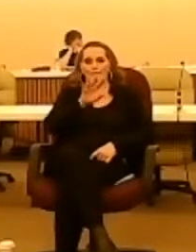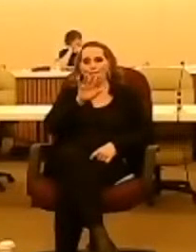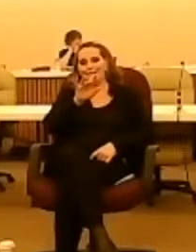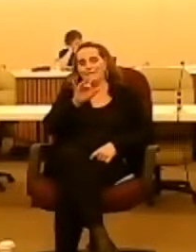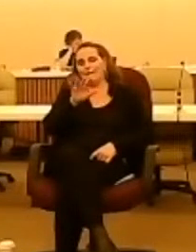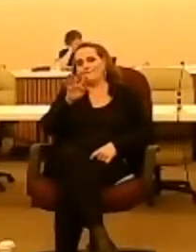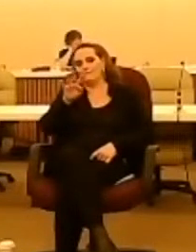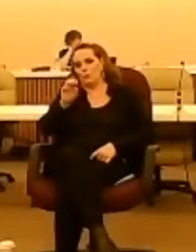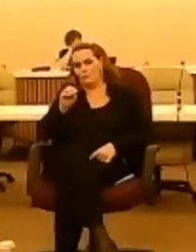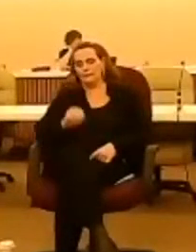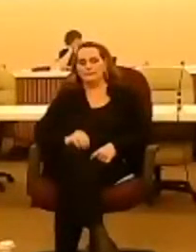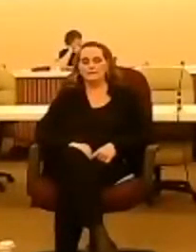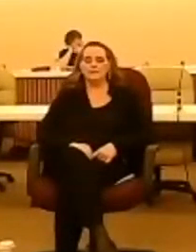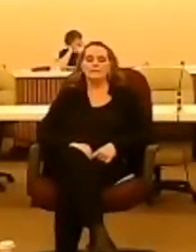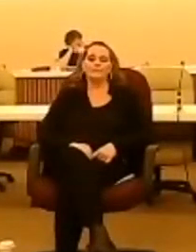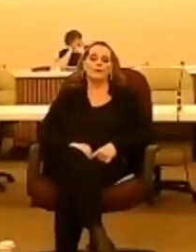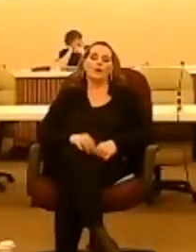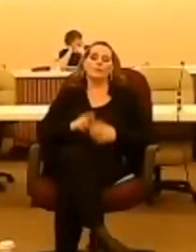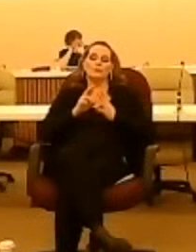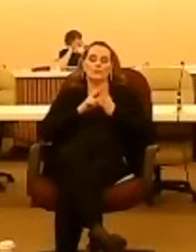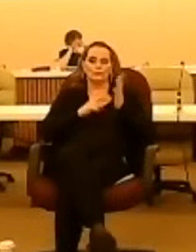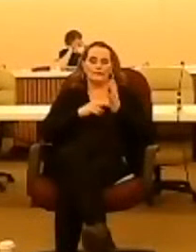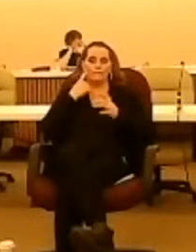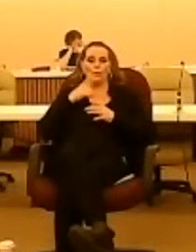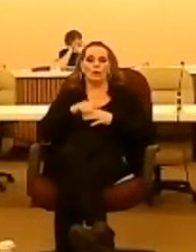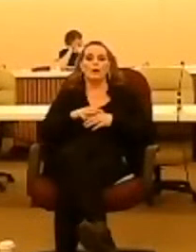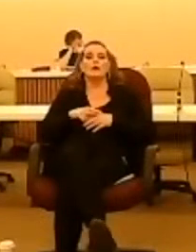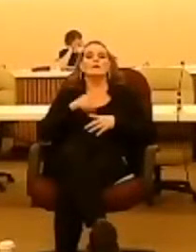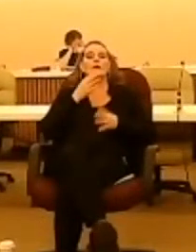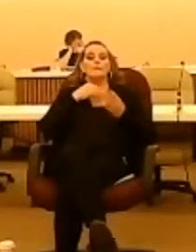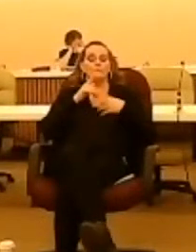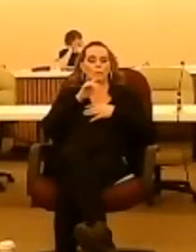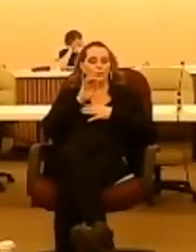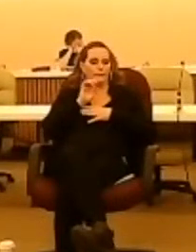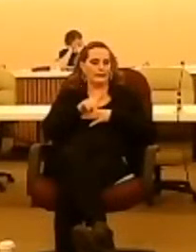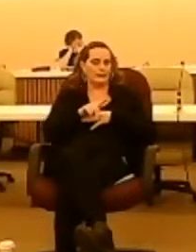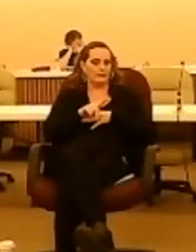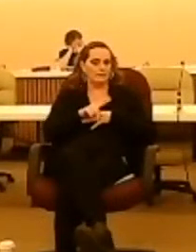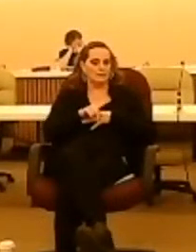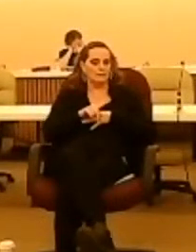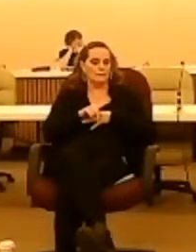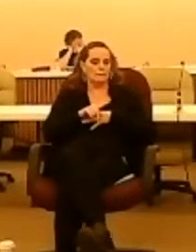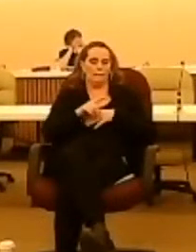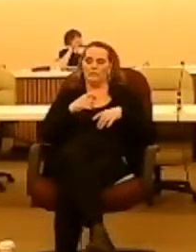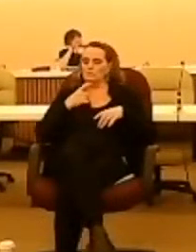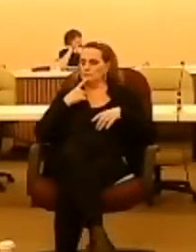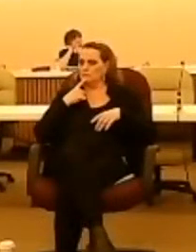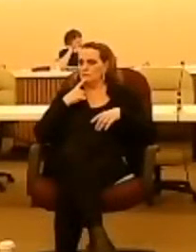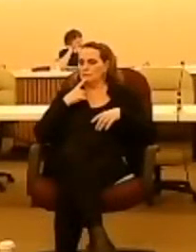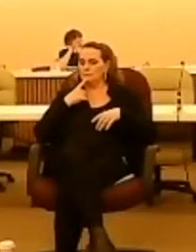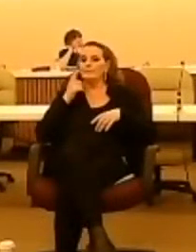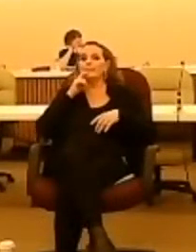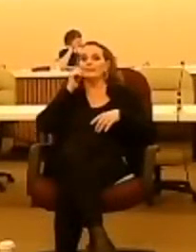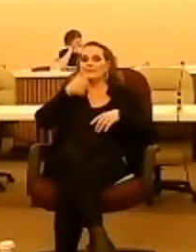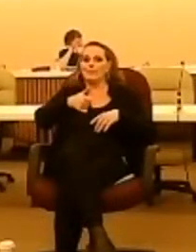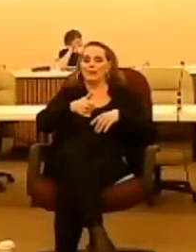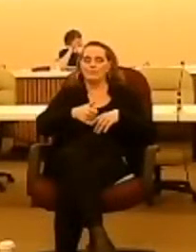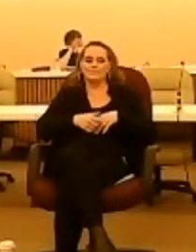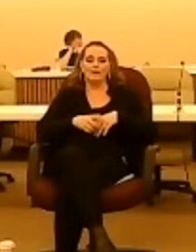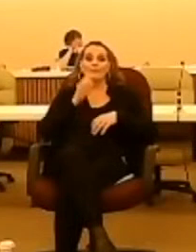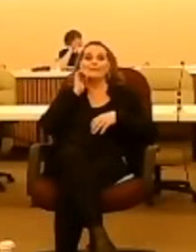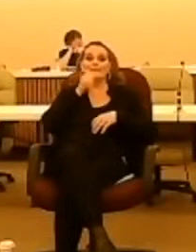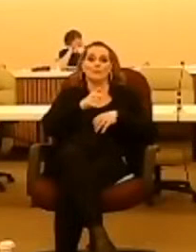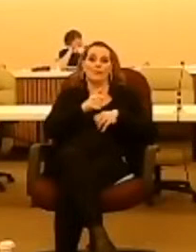Registration for food link for the, that was actually. It's tomorrow. For tomorrow, yep, for tomorrow